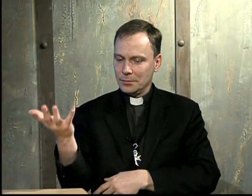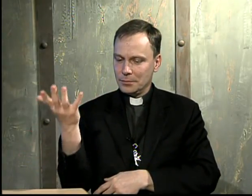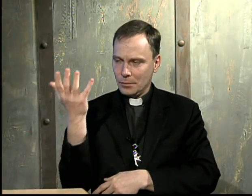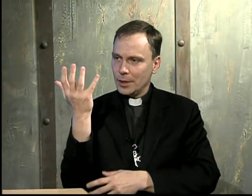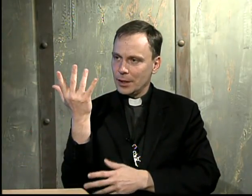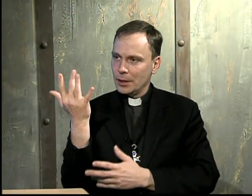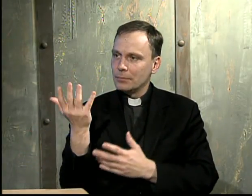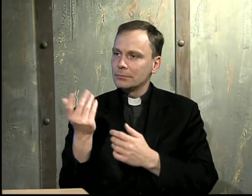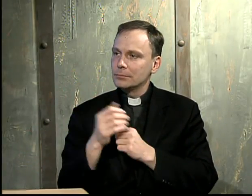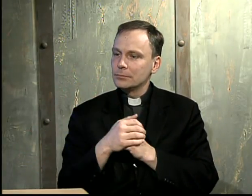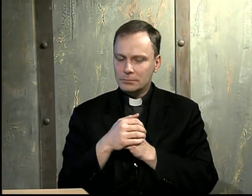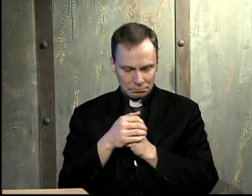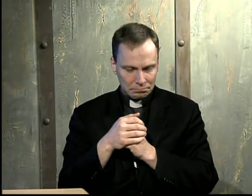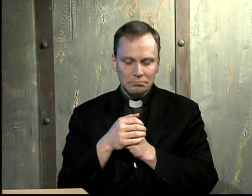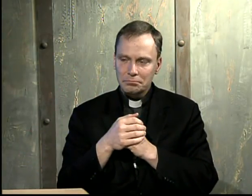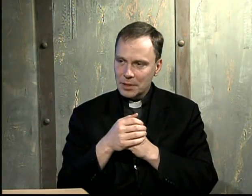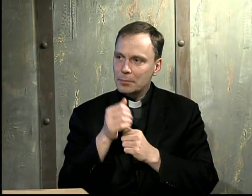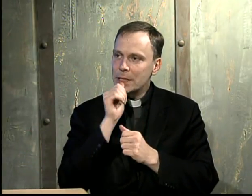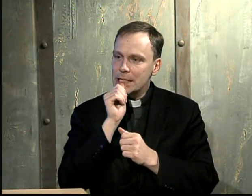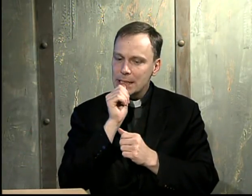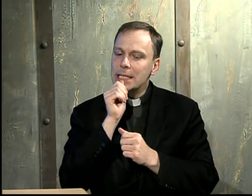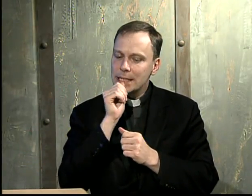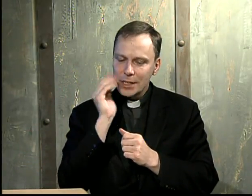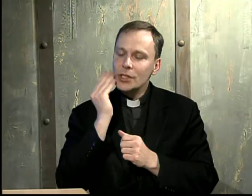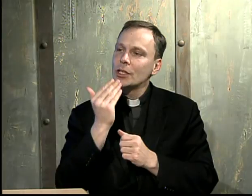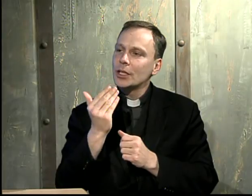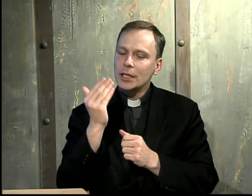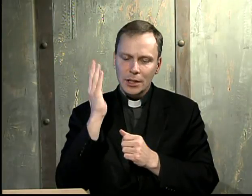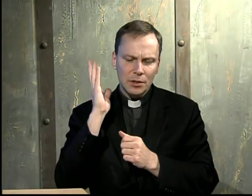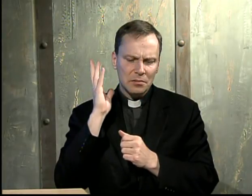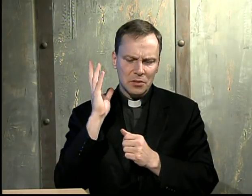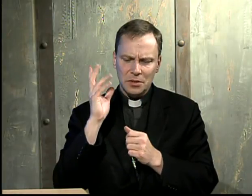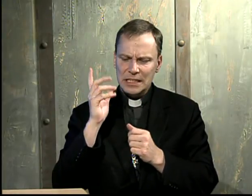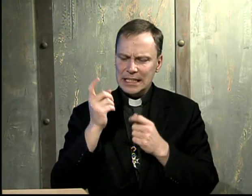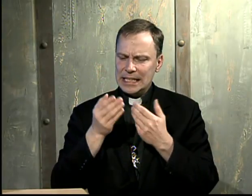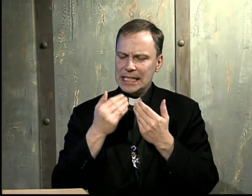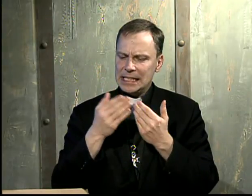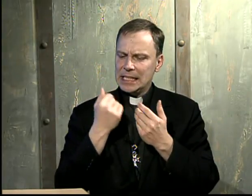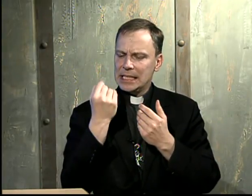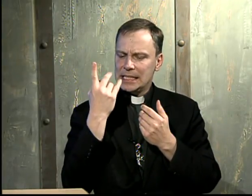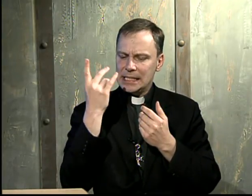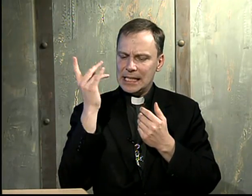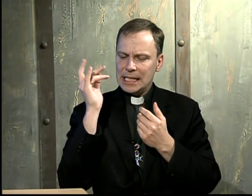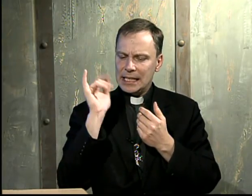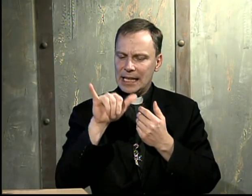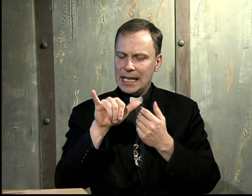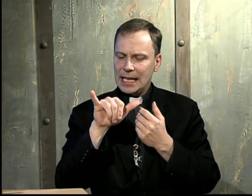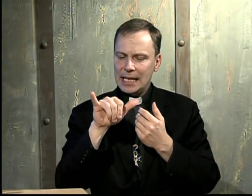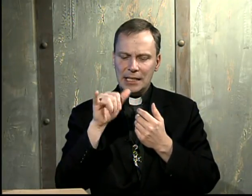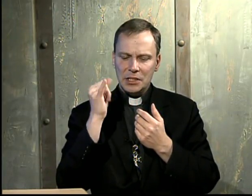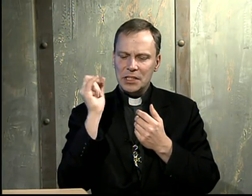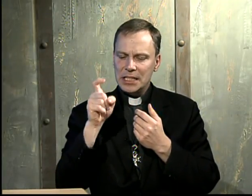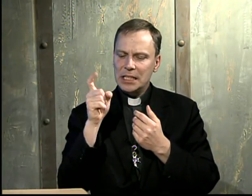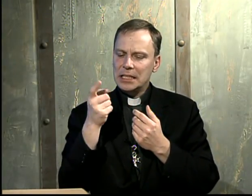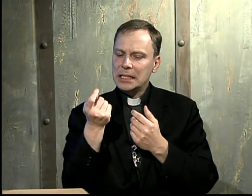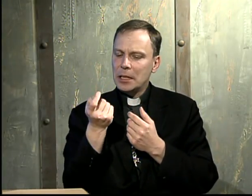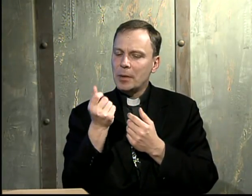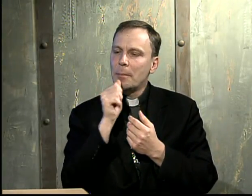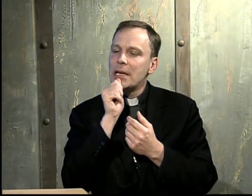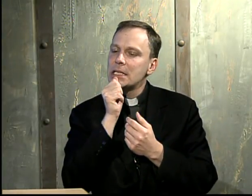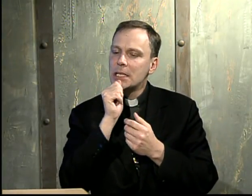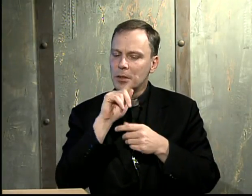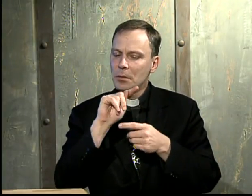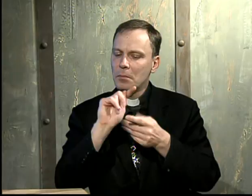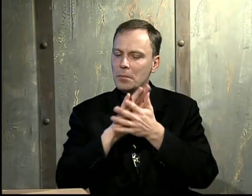is a deaf person trying to call you. And it's the interpreter stating that it's an interpreted